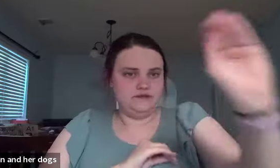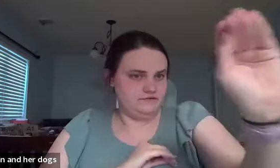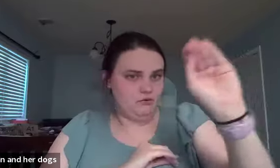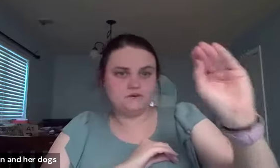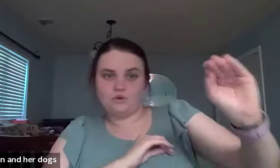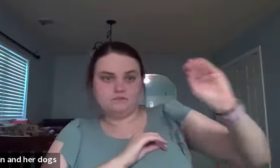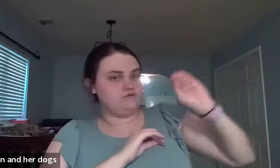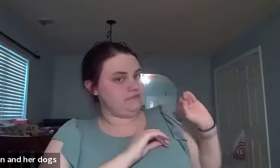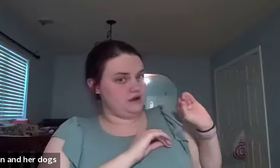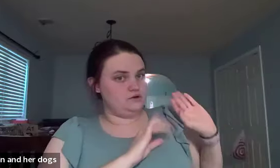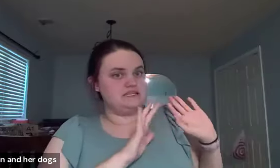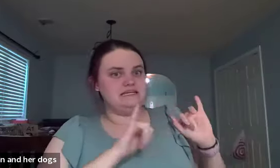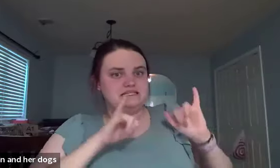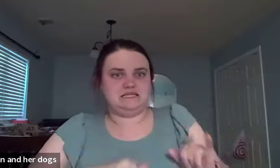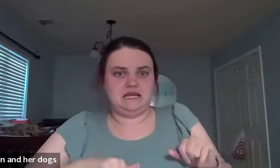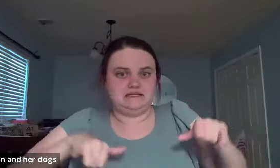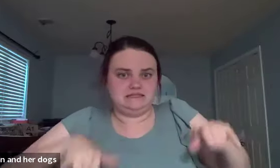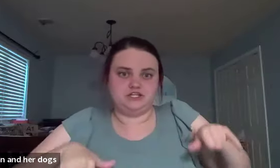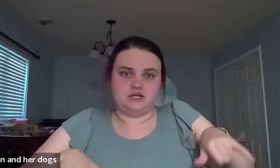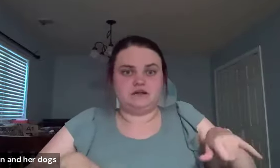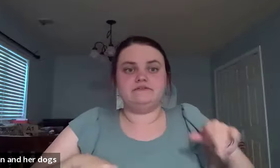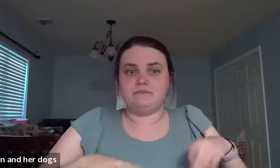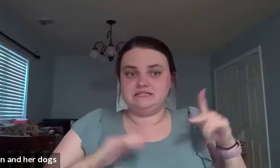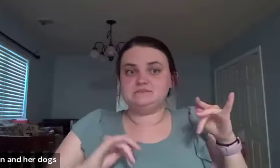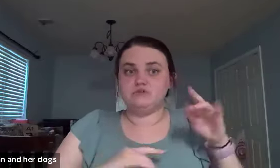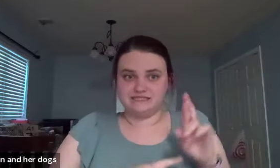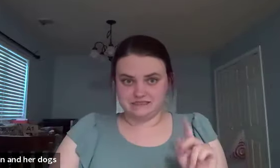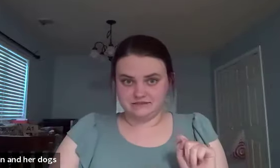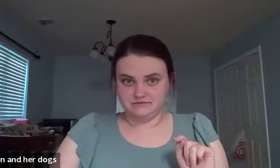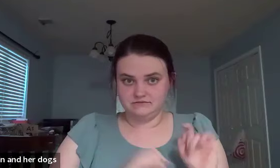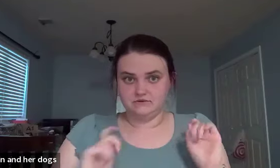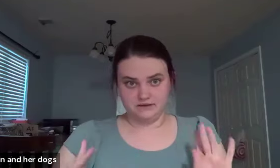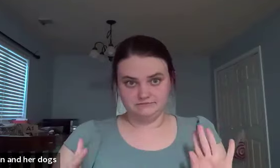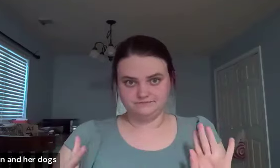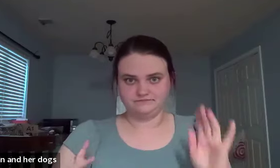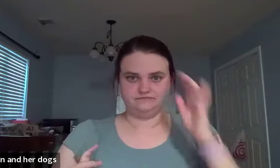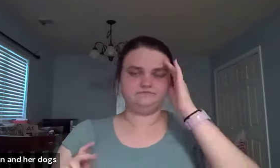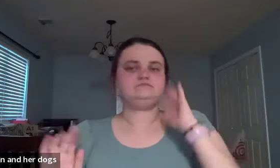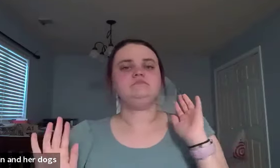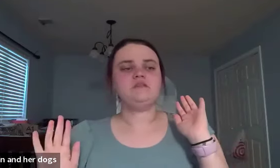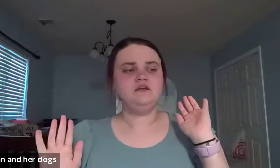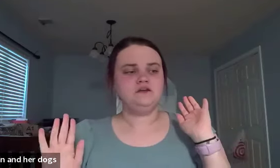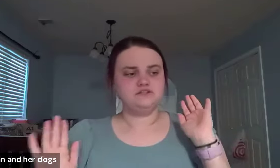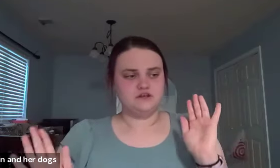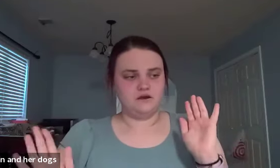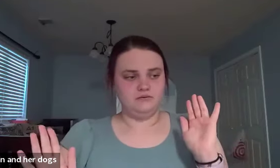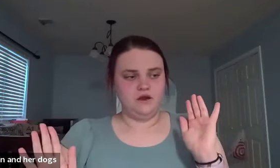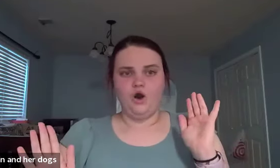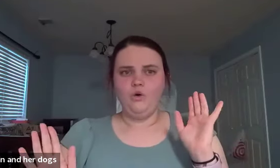moving forward or moving backwards. It is staying stationary. That means it's present. Okay. So,